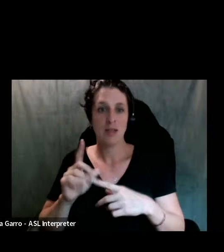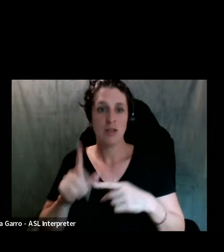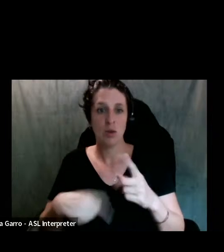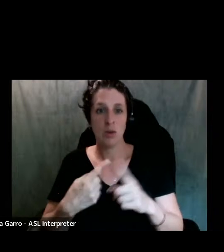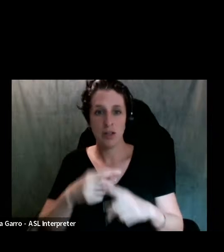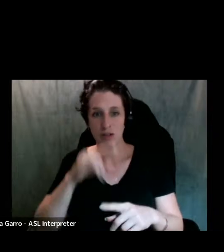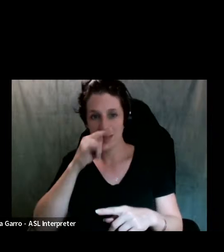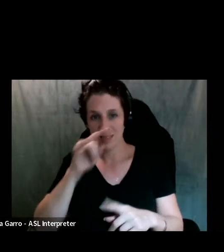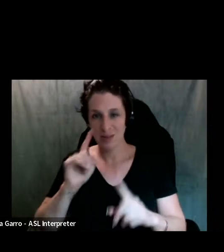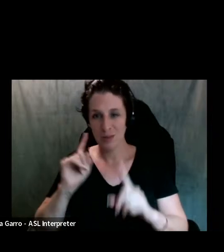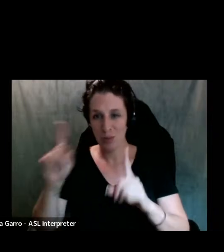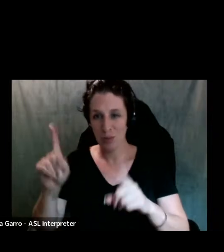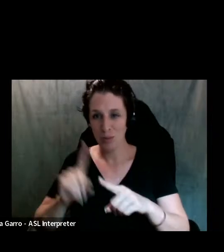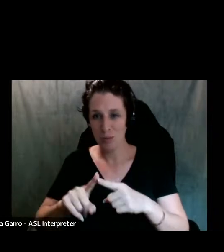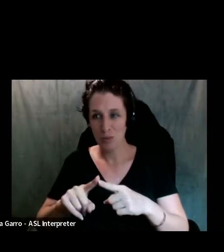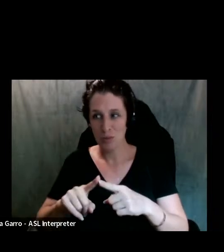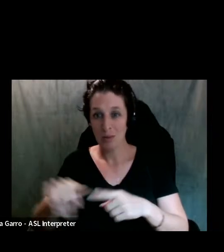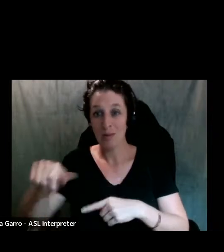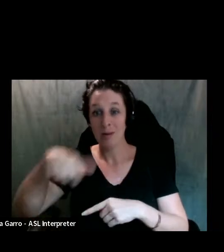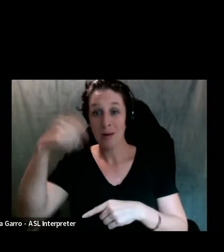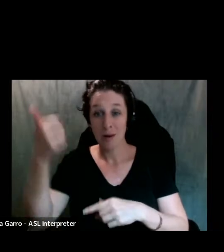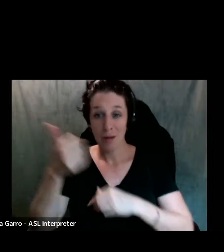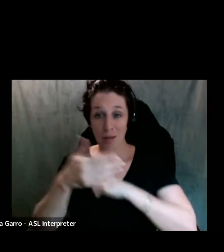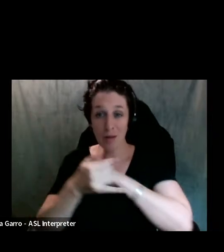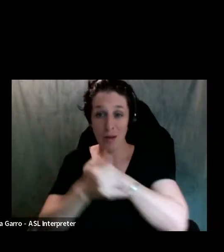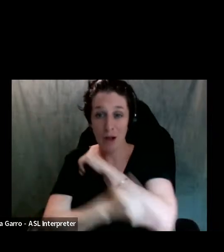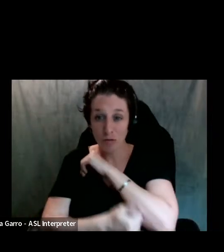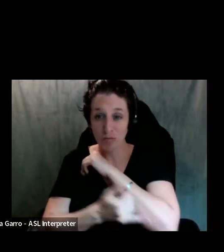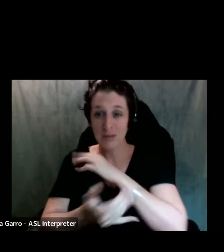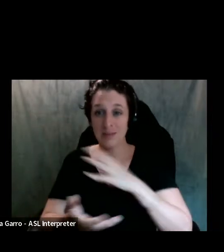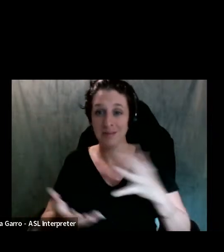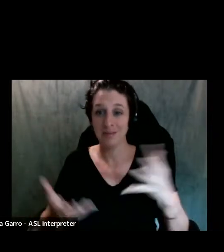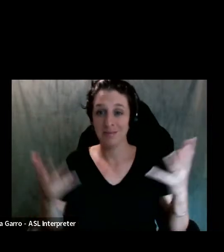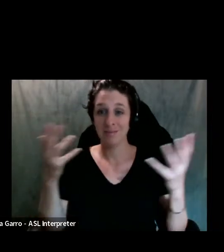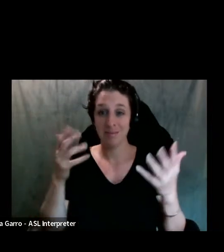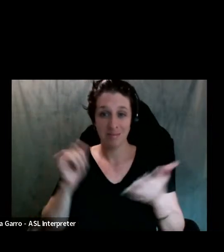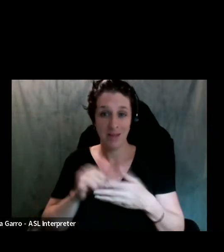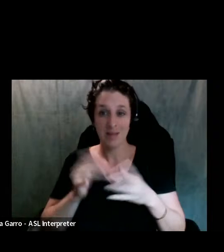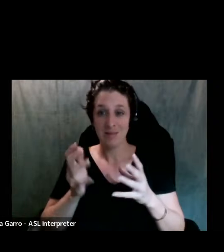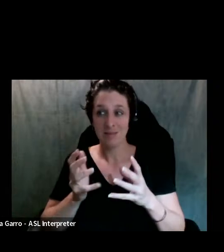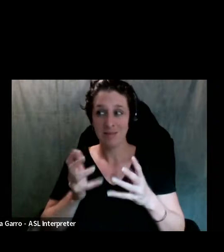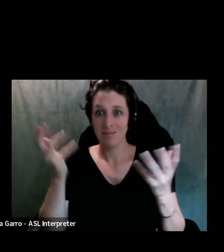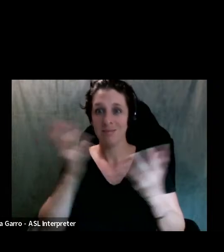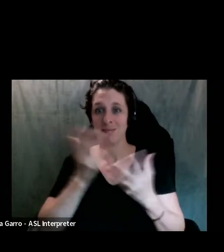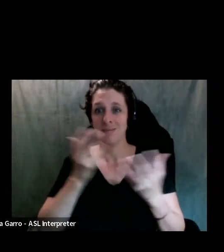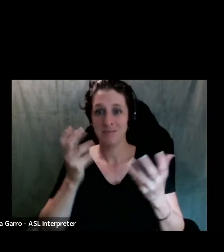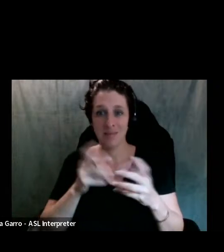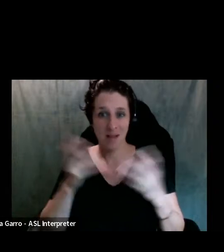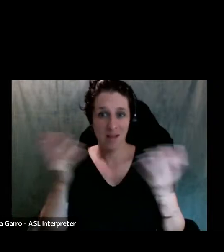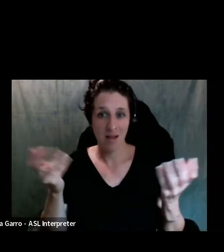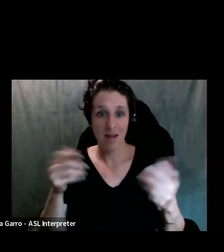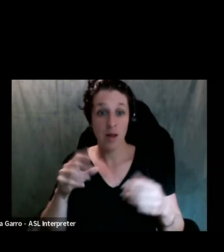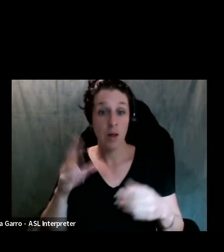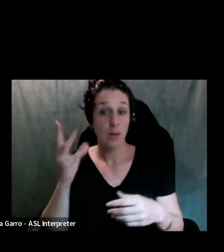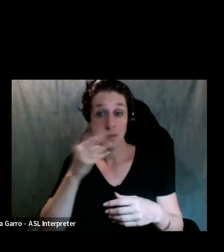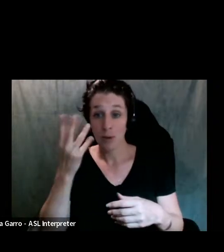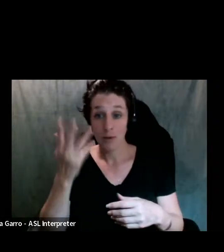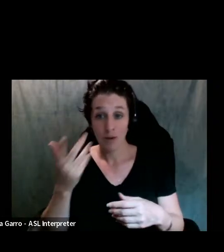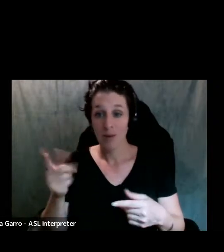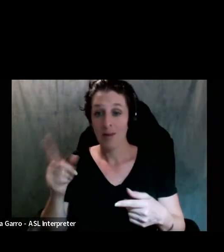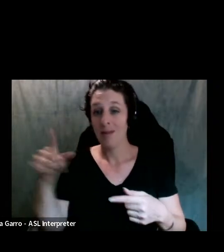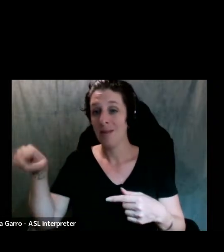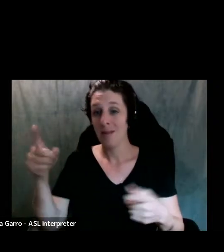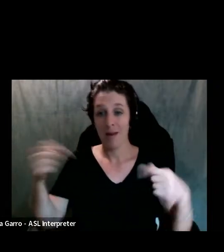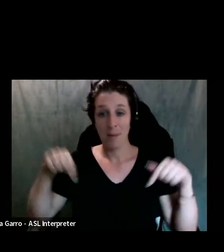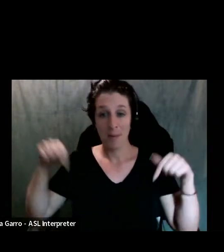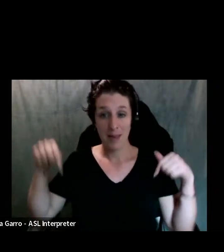to another country, that's a lot, you know, but what's beautiful is that they come here